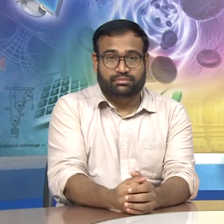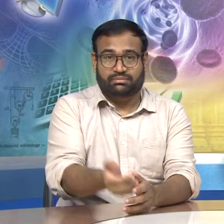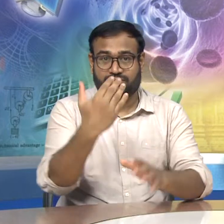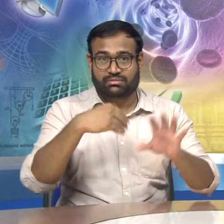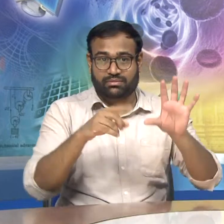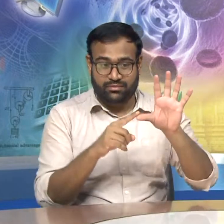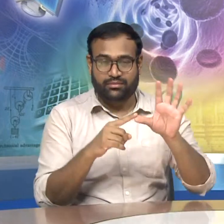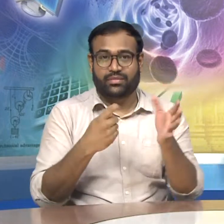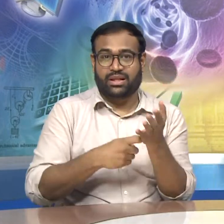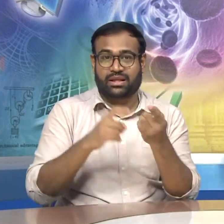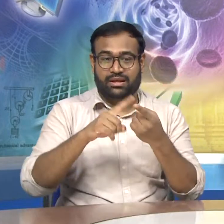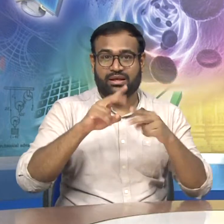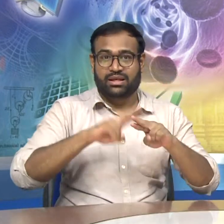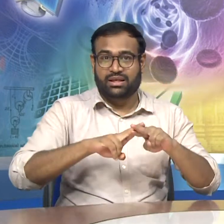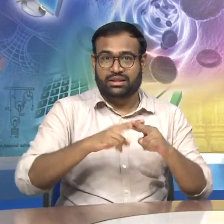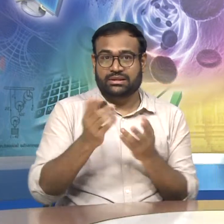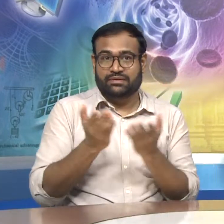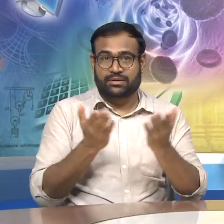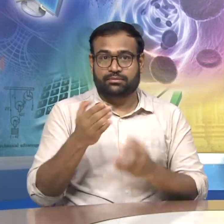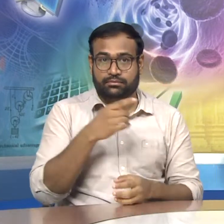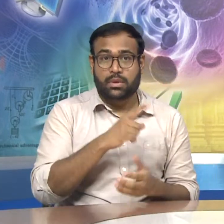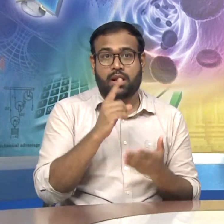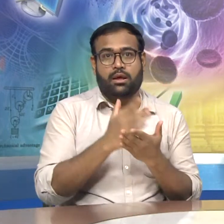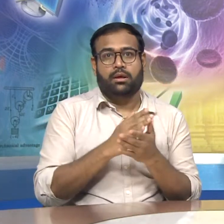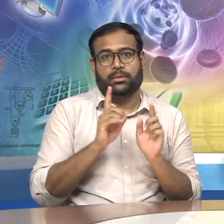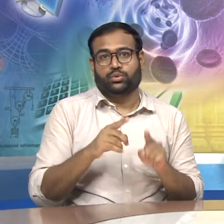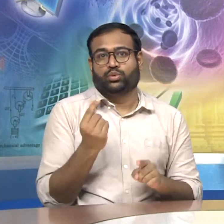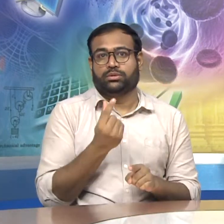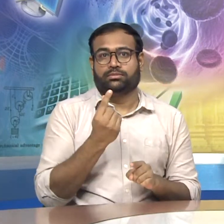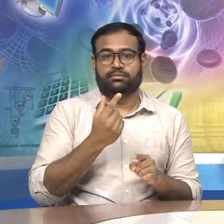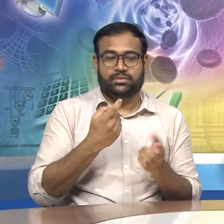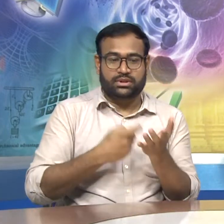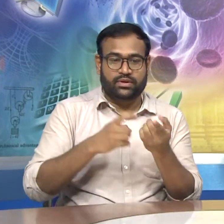Fifth, reference service. So what is reference service?